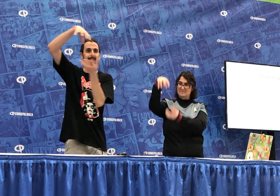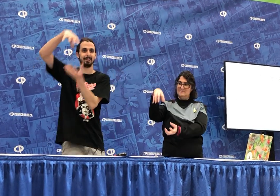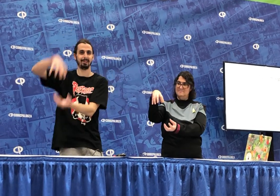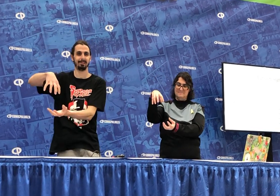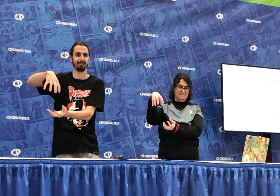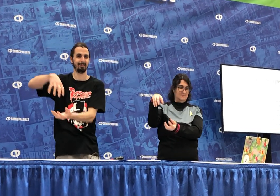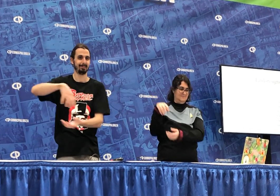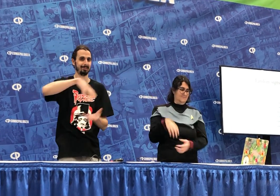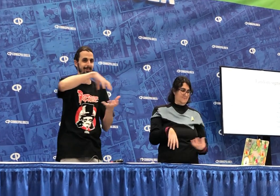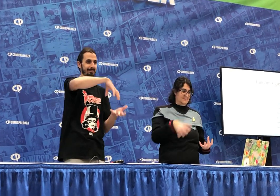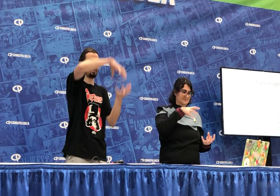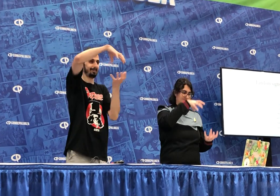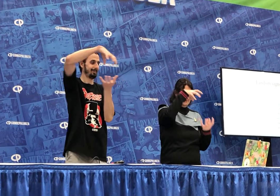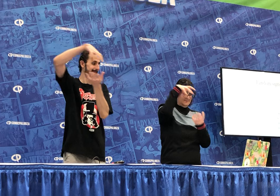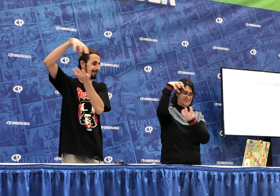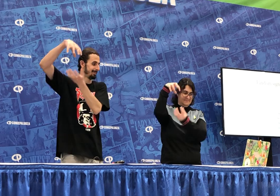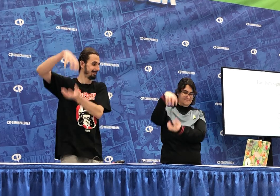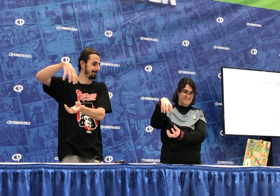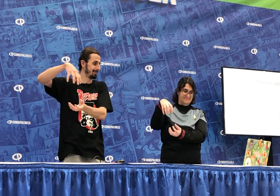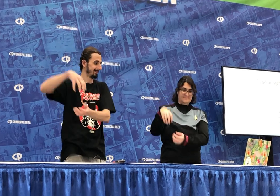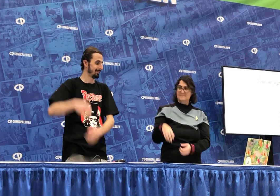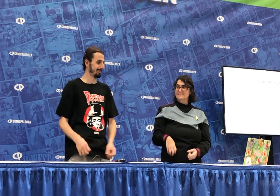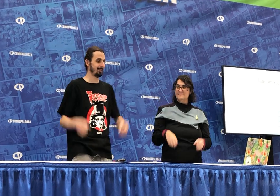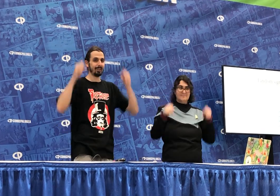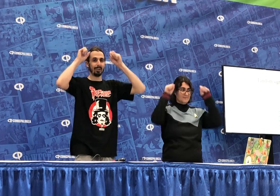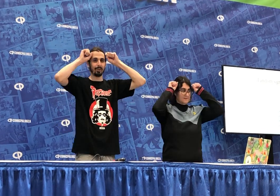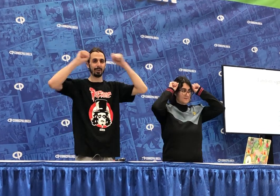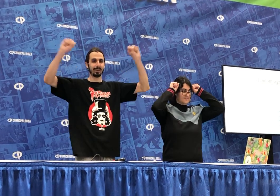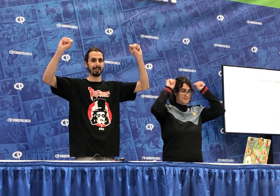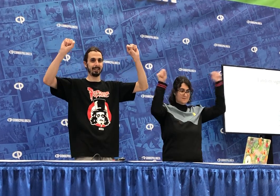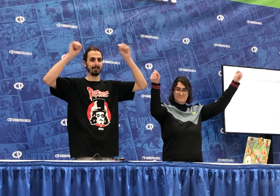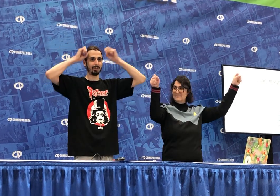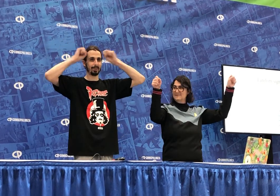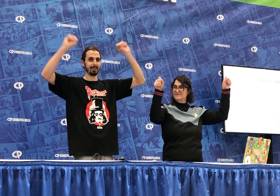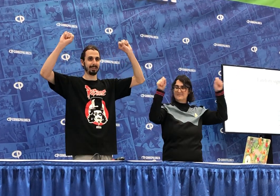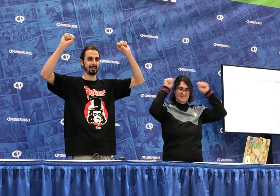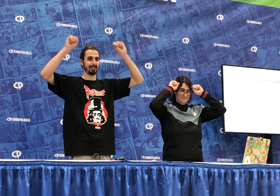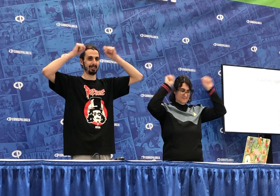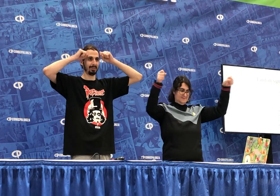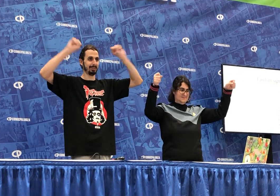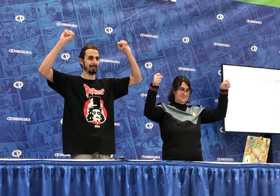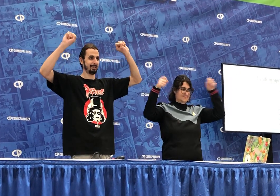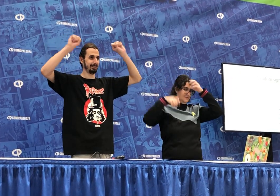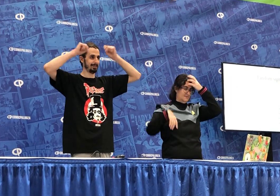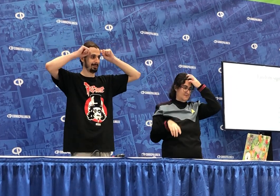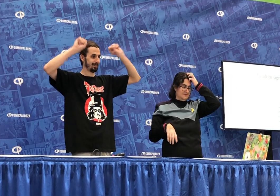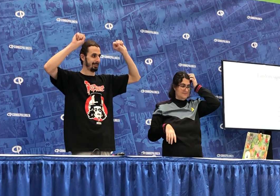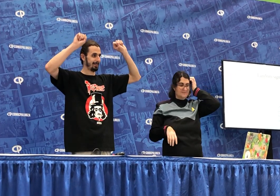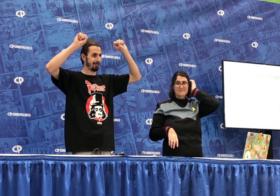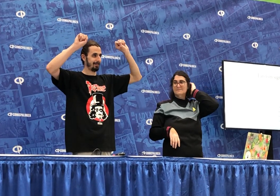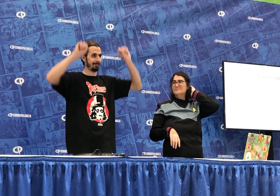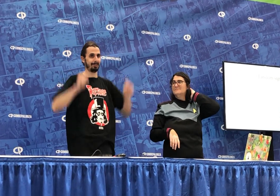Doctor Who, showing the TARDIS moving. And then Shrek.